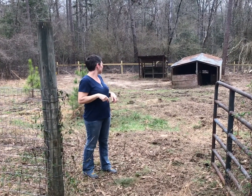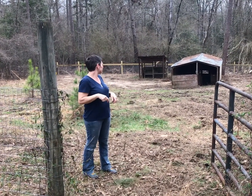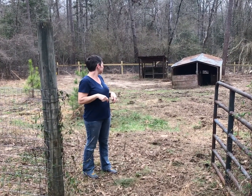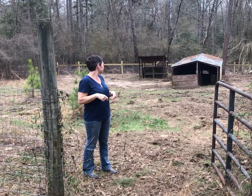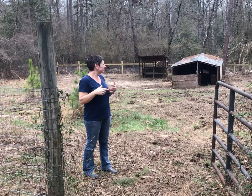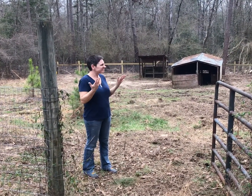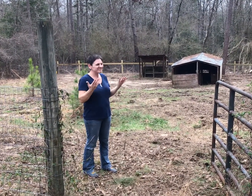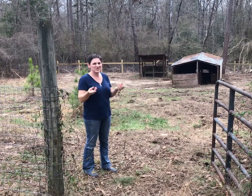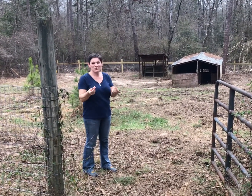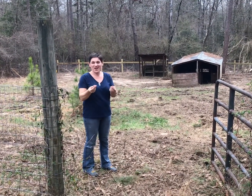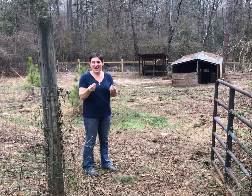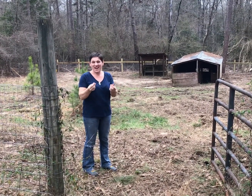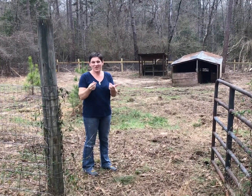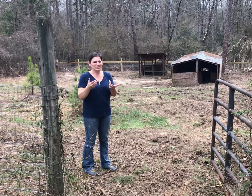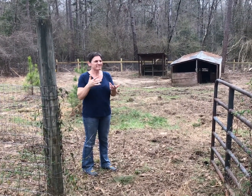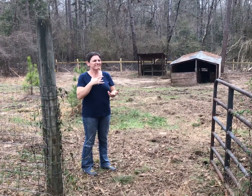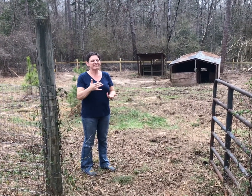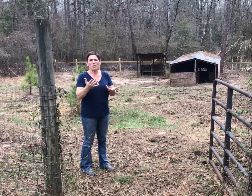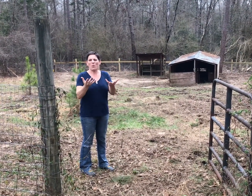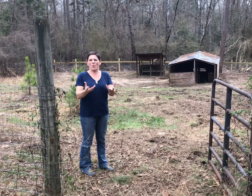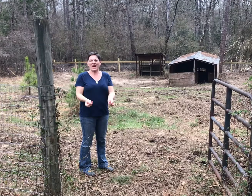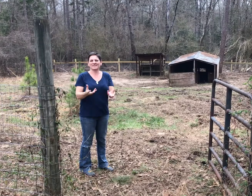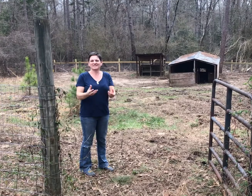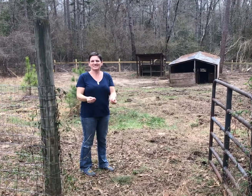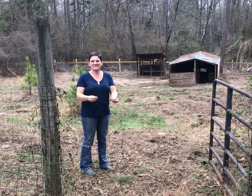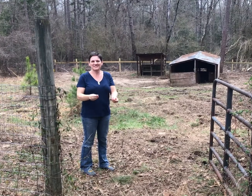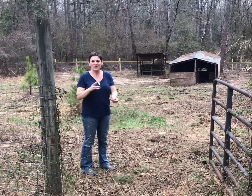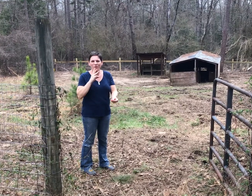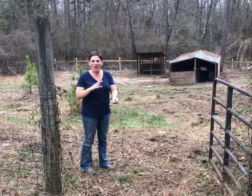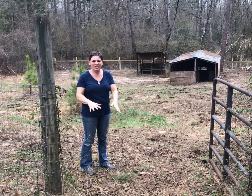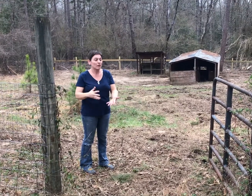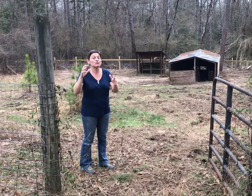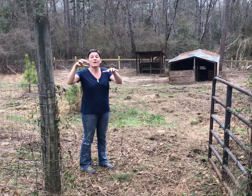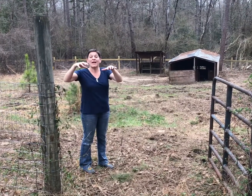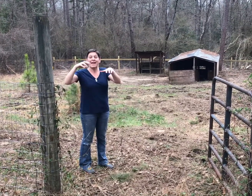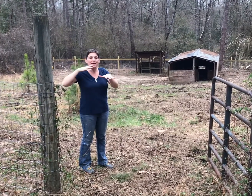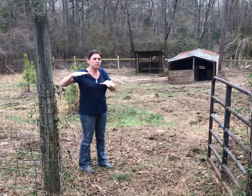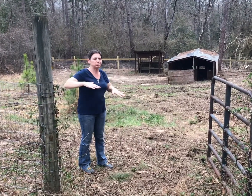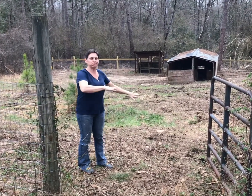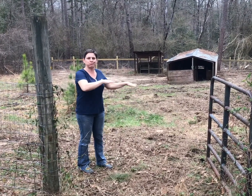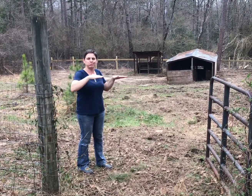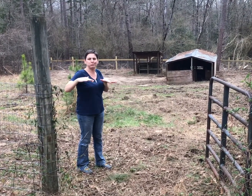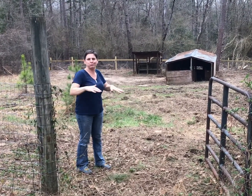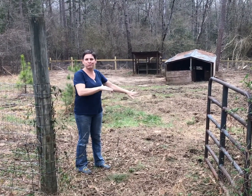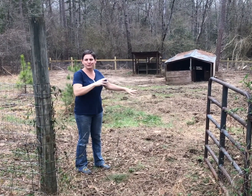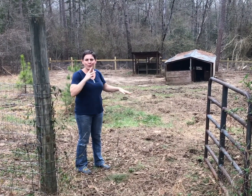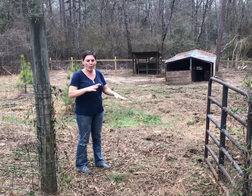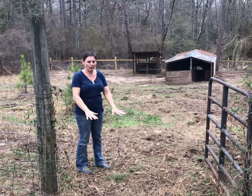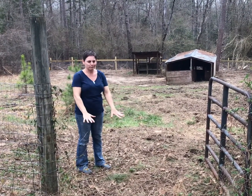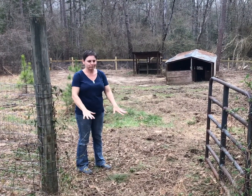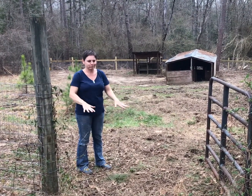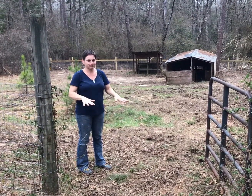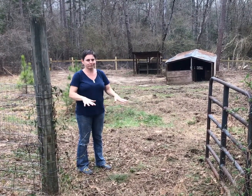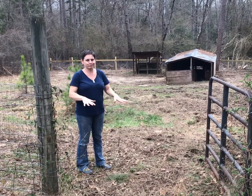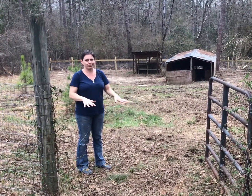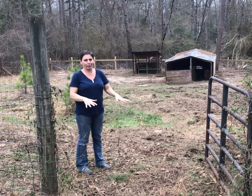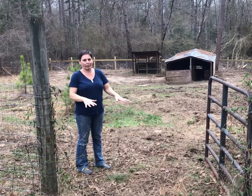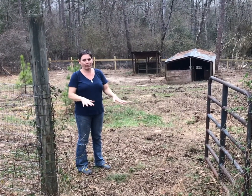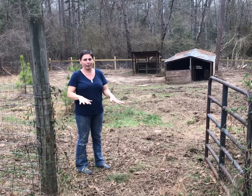has deteriorated, so it needs to be replaced. And the ground in the barn there remains wet because every time it rains down the hill,